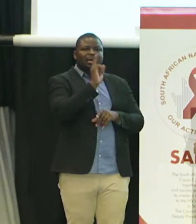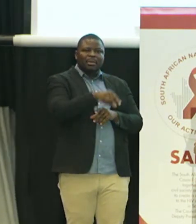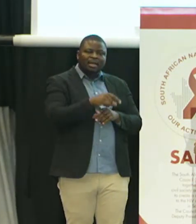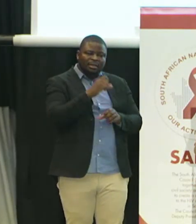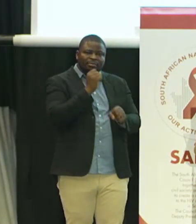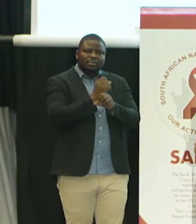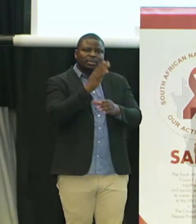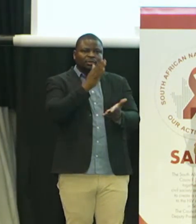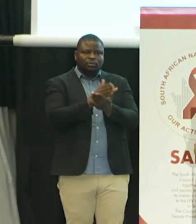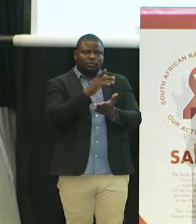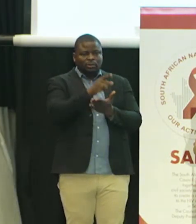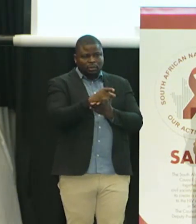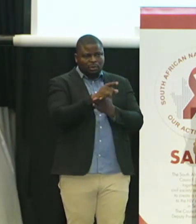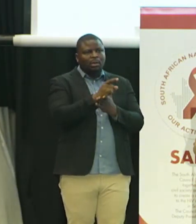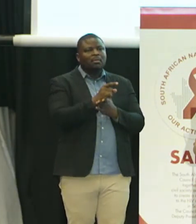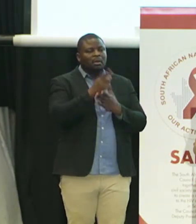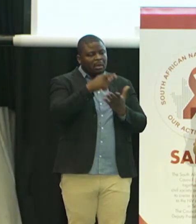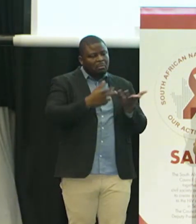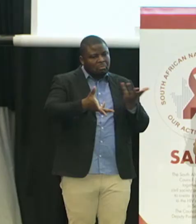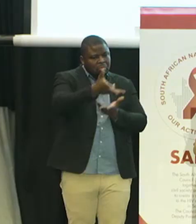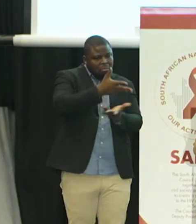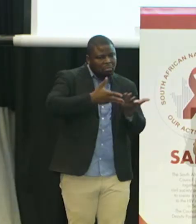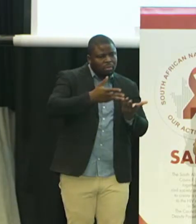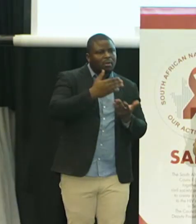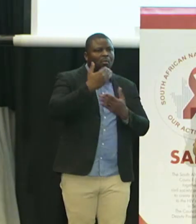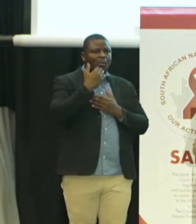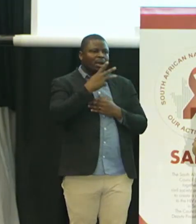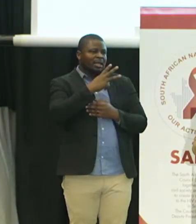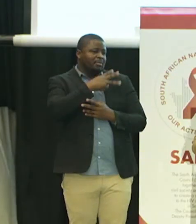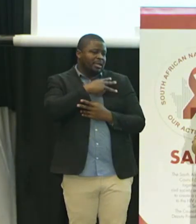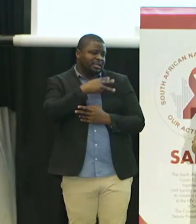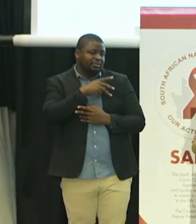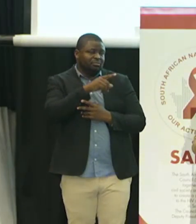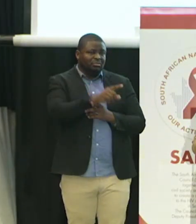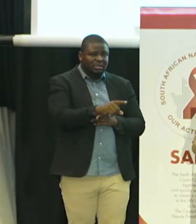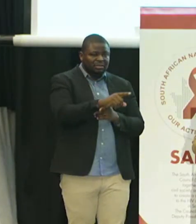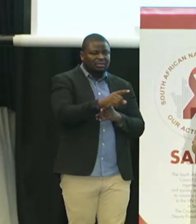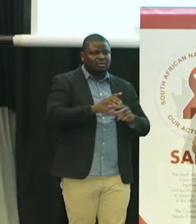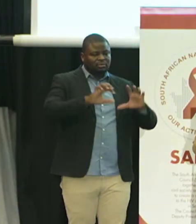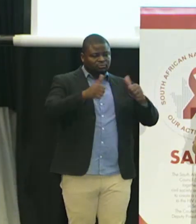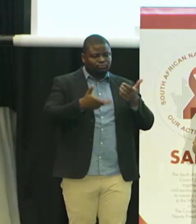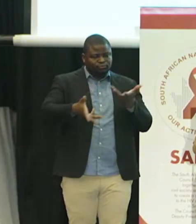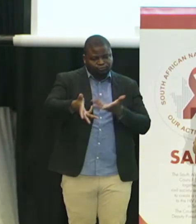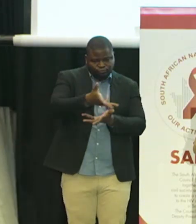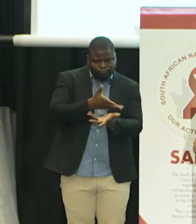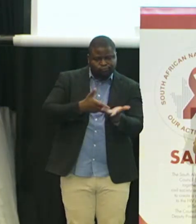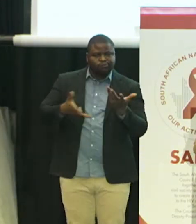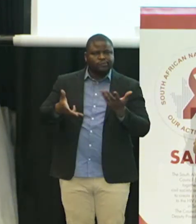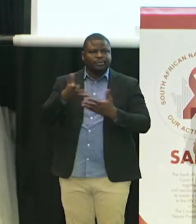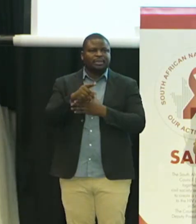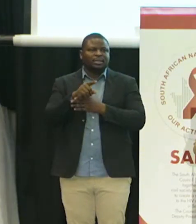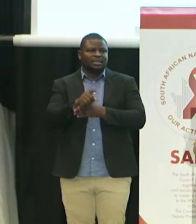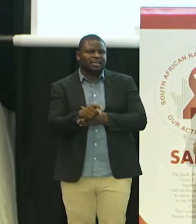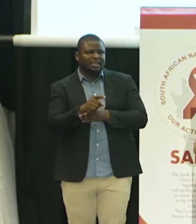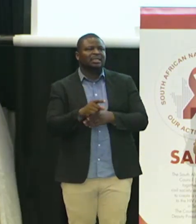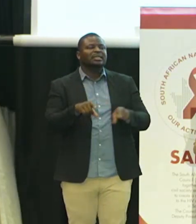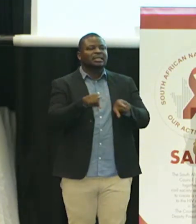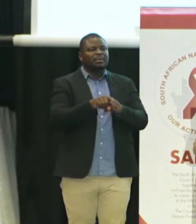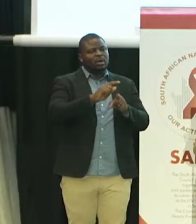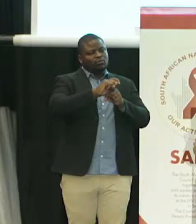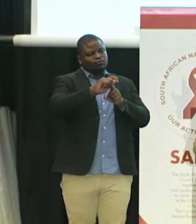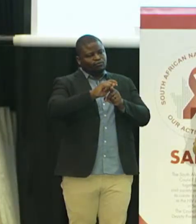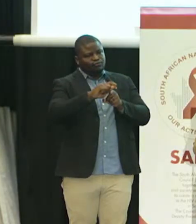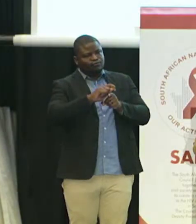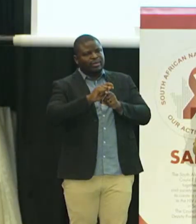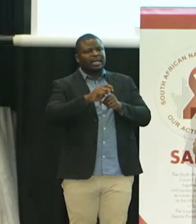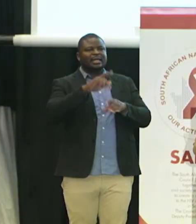with the facility manager, and a baseline assessment is conducted, as well as a sensitization training is